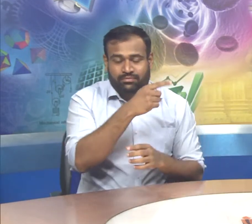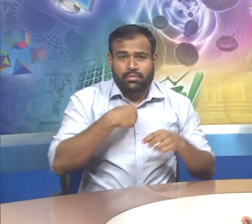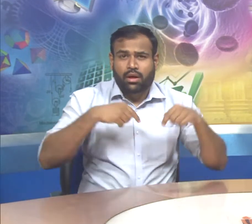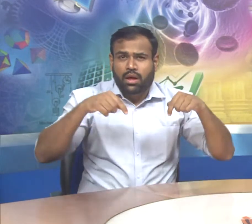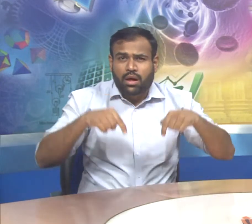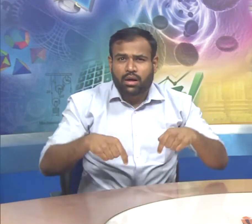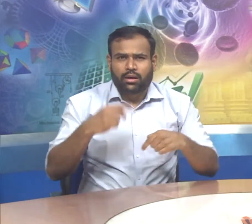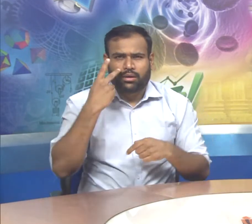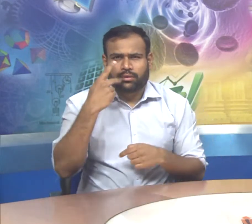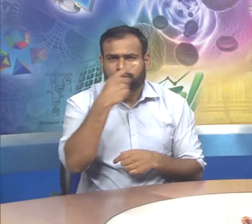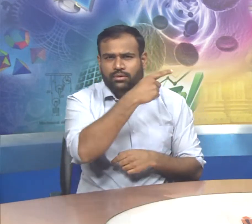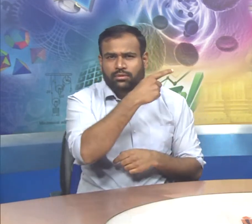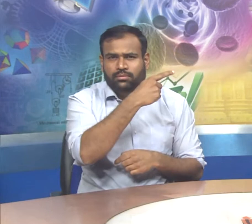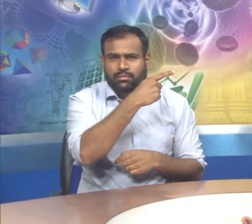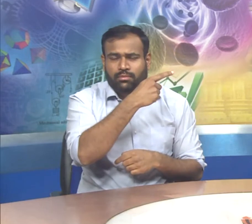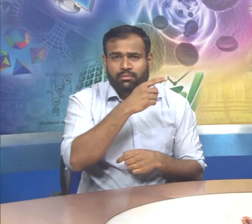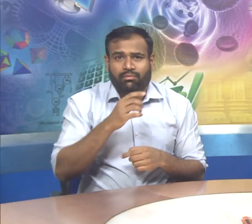Appellated jurisdiction.